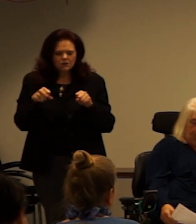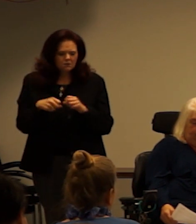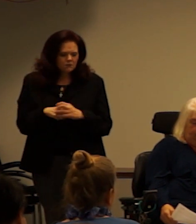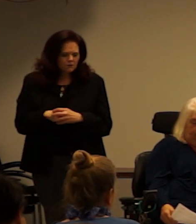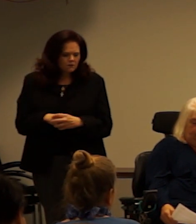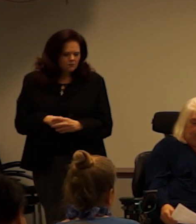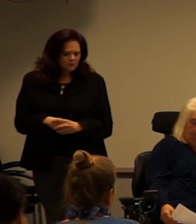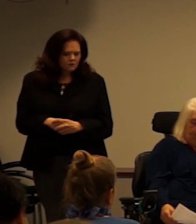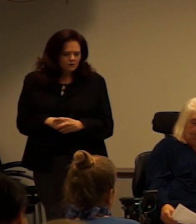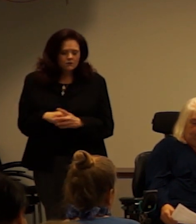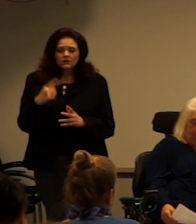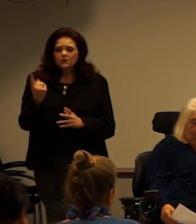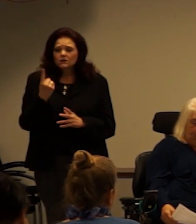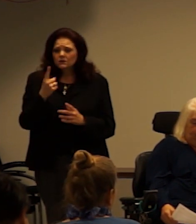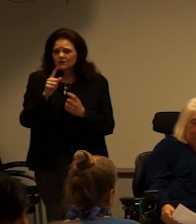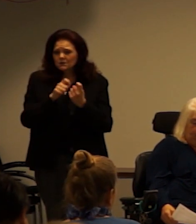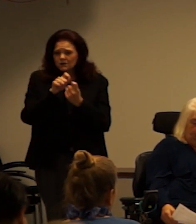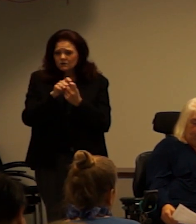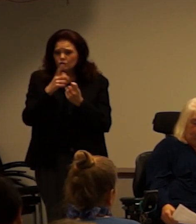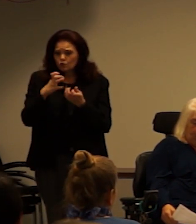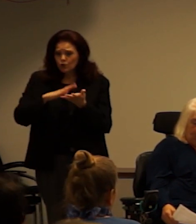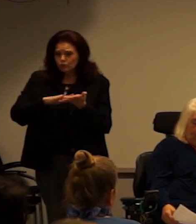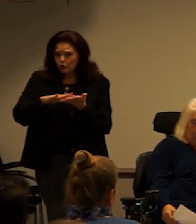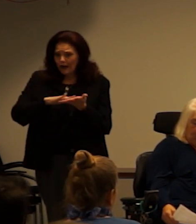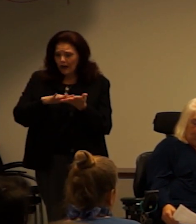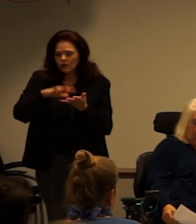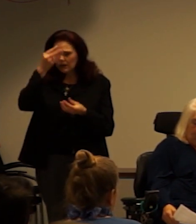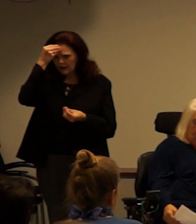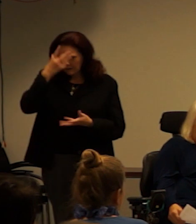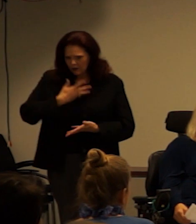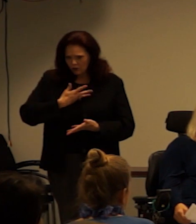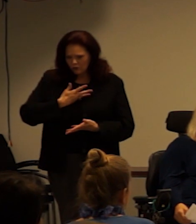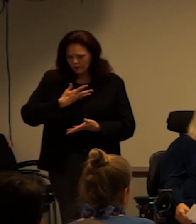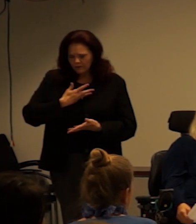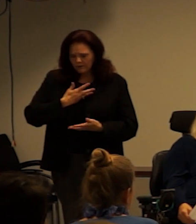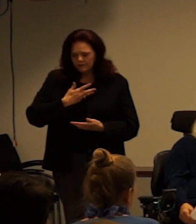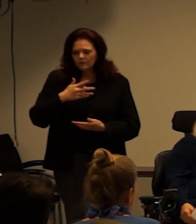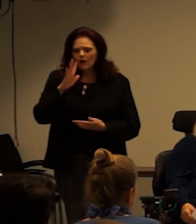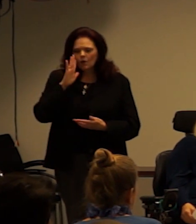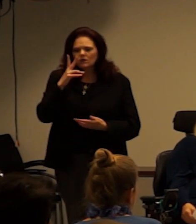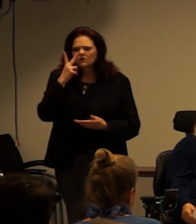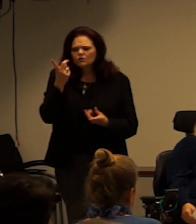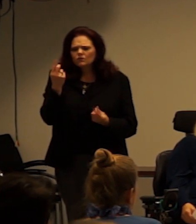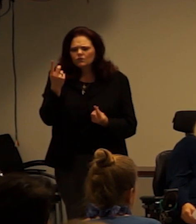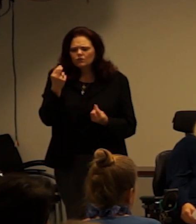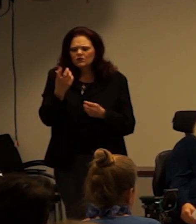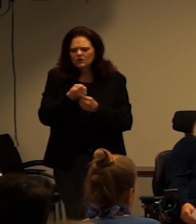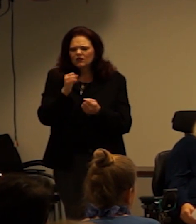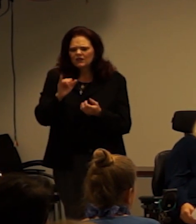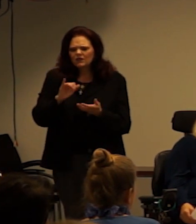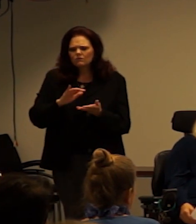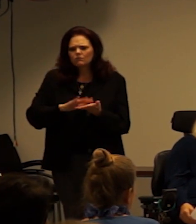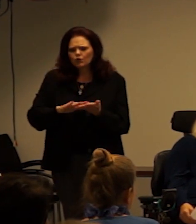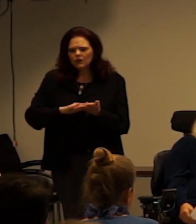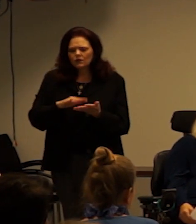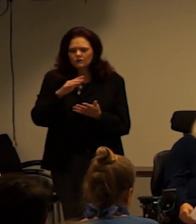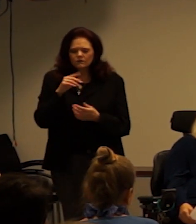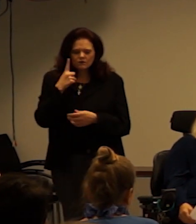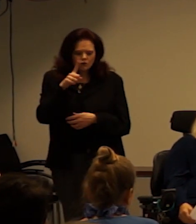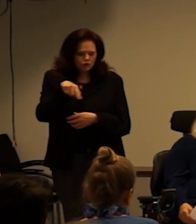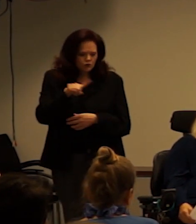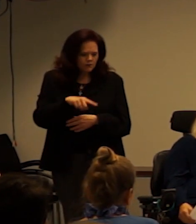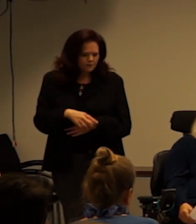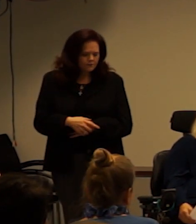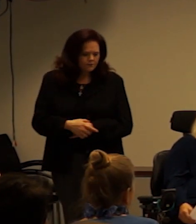is something in particular that you want Braille, just let me know, and I'll see what I can do about getting that taken care of,